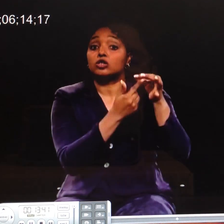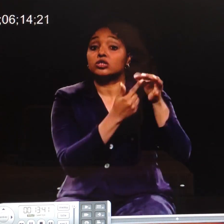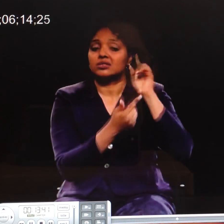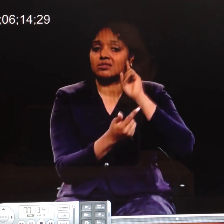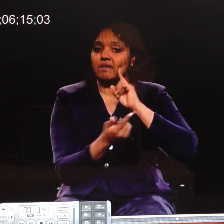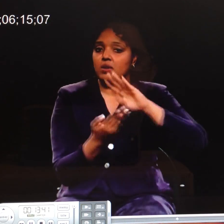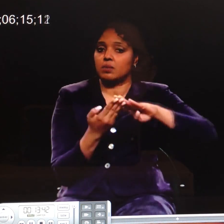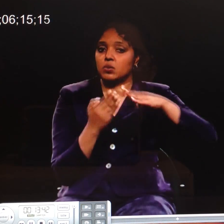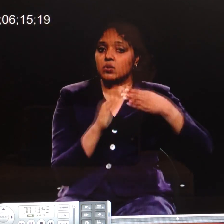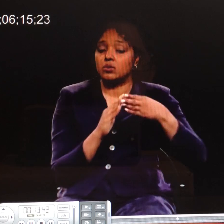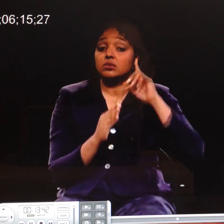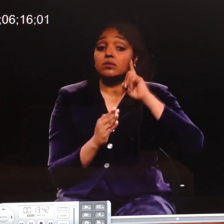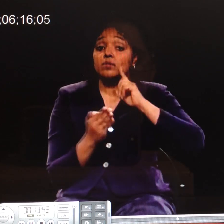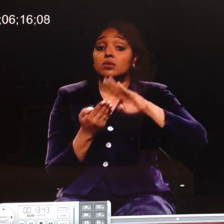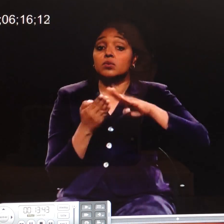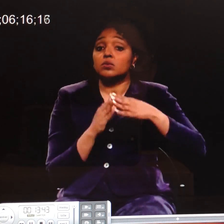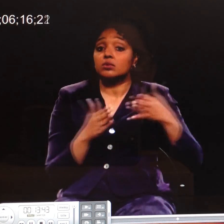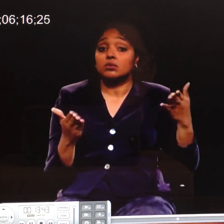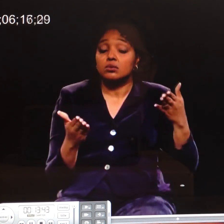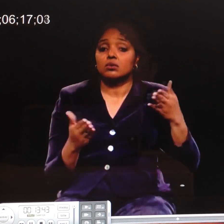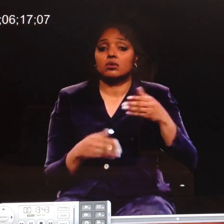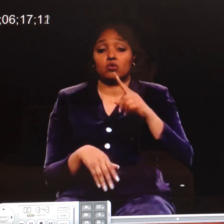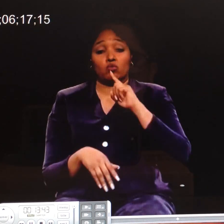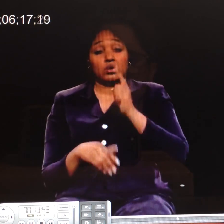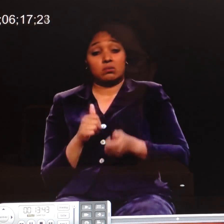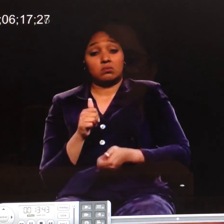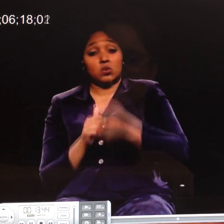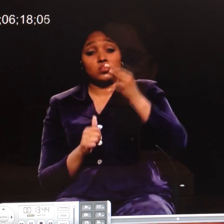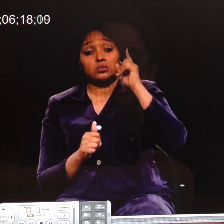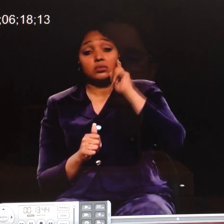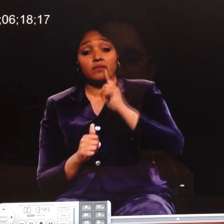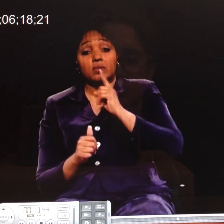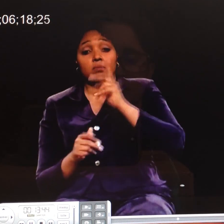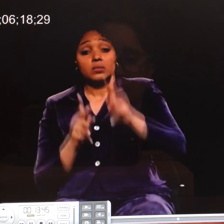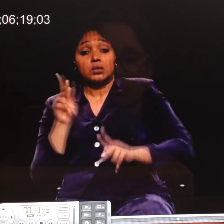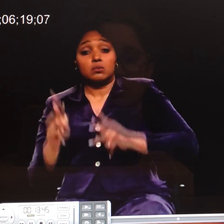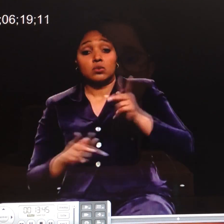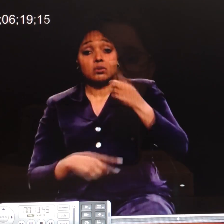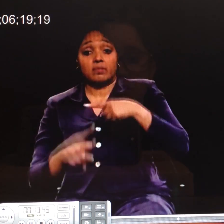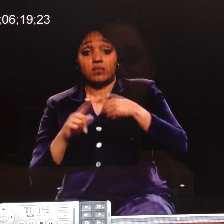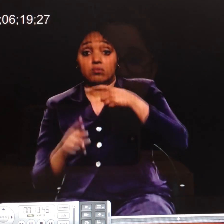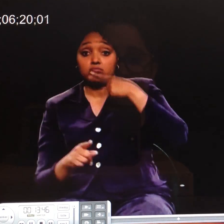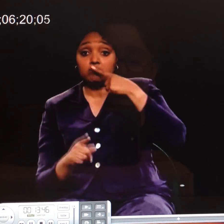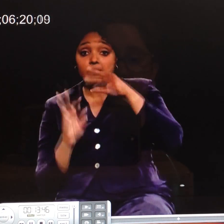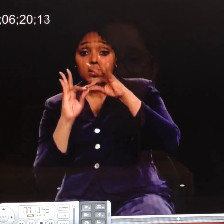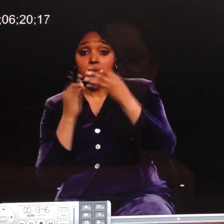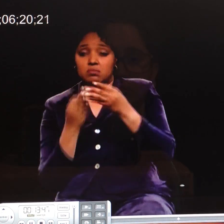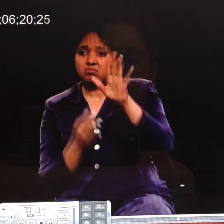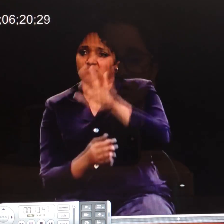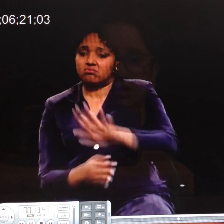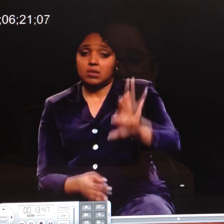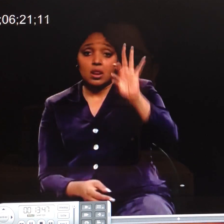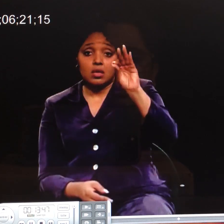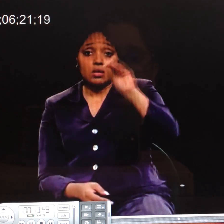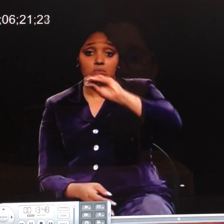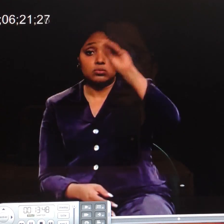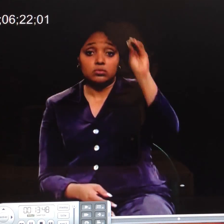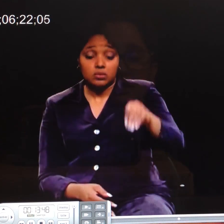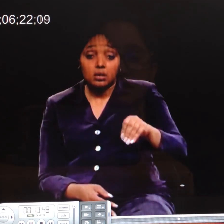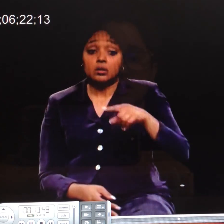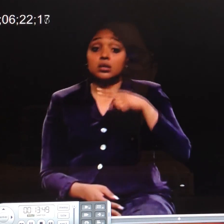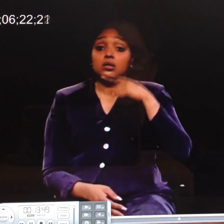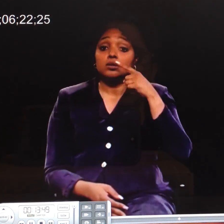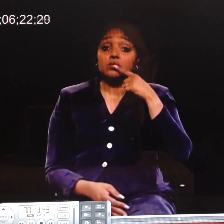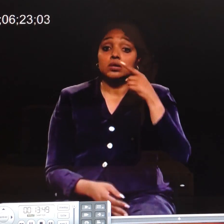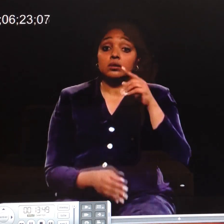them. So they noticed that they weren't able to get through to a lot of cultures, specifically the deaf people, just